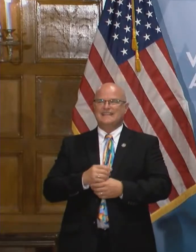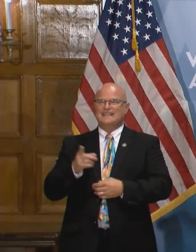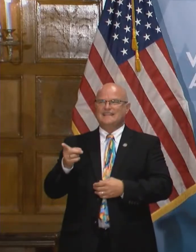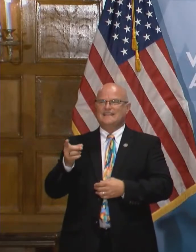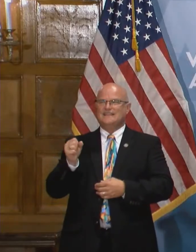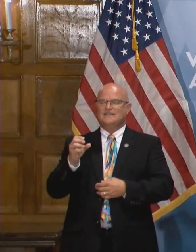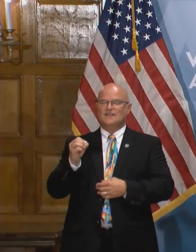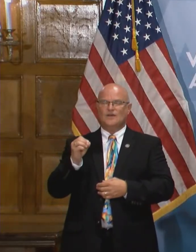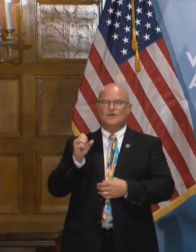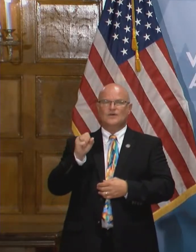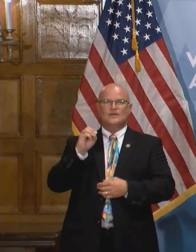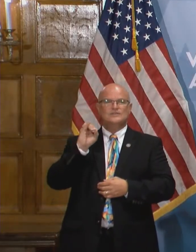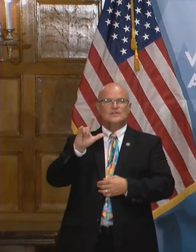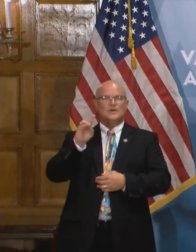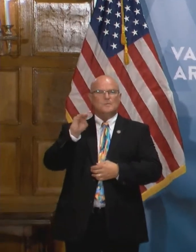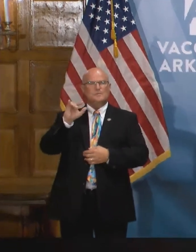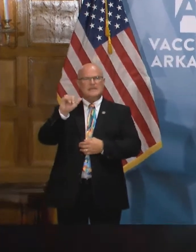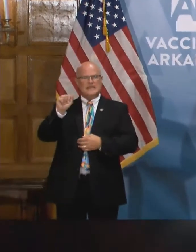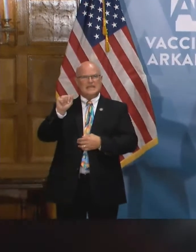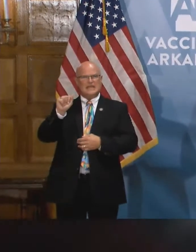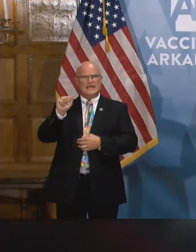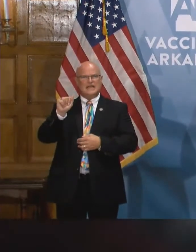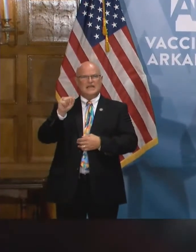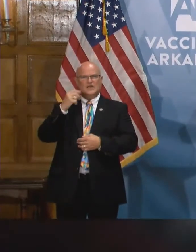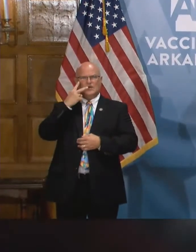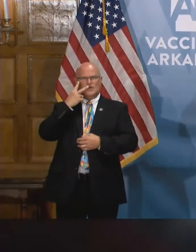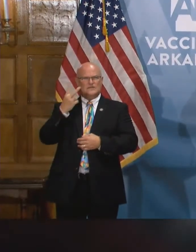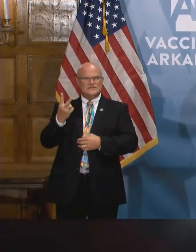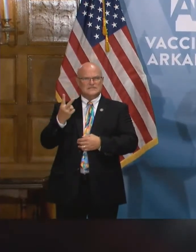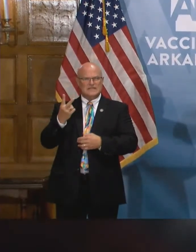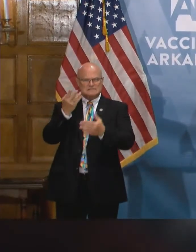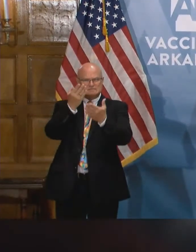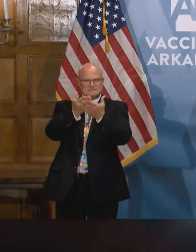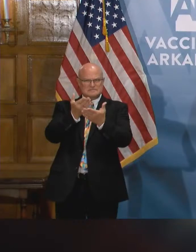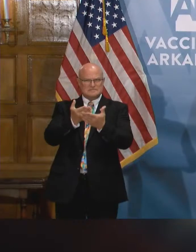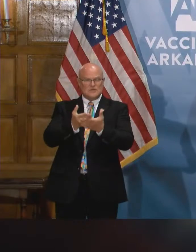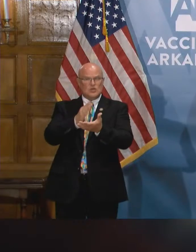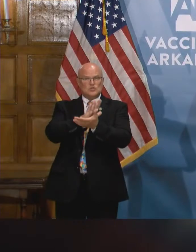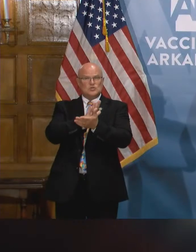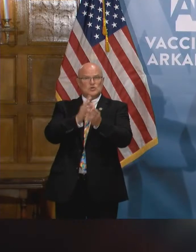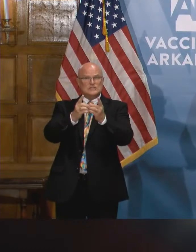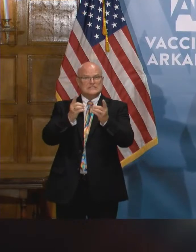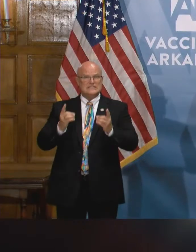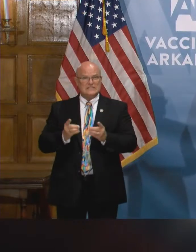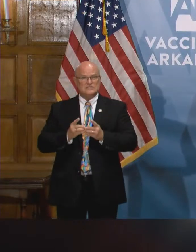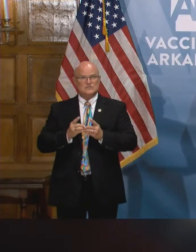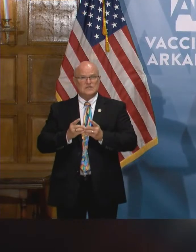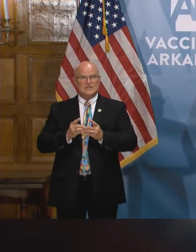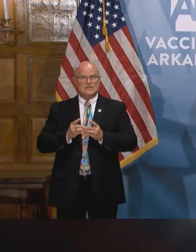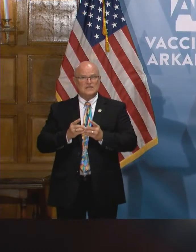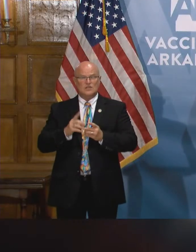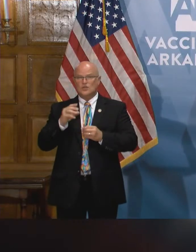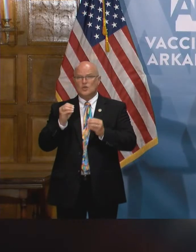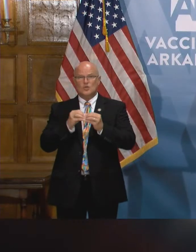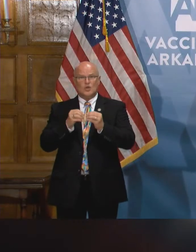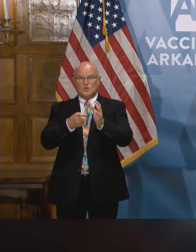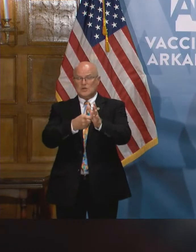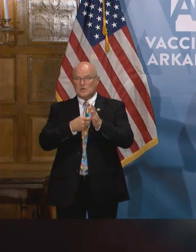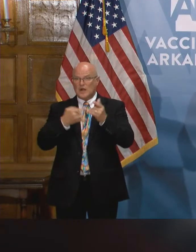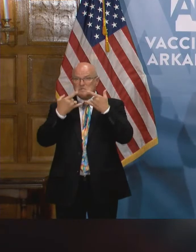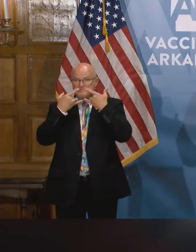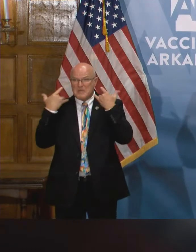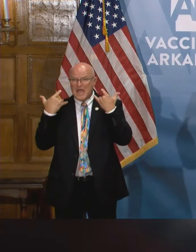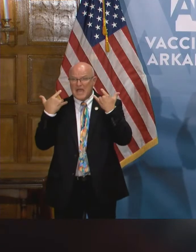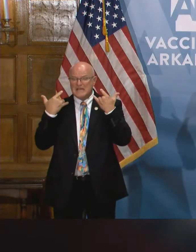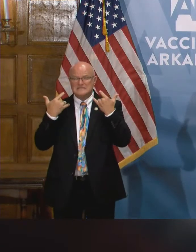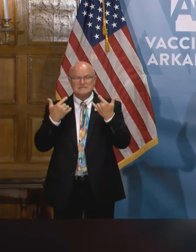So on social media, I've seen anecdotal evidence of school districts no longer requiring masks. Do you